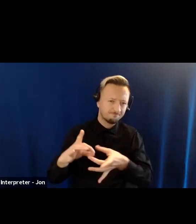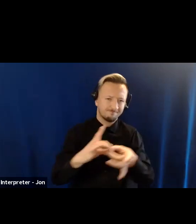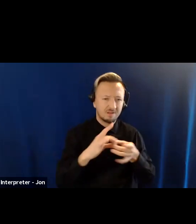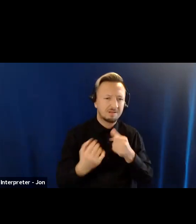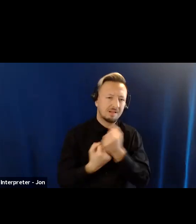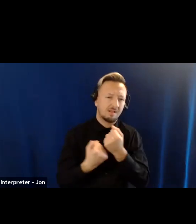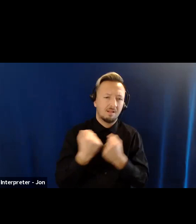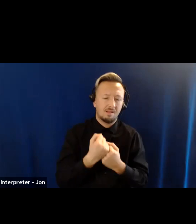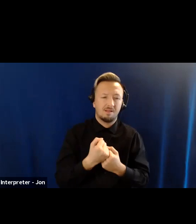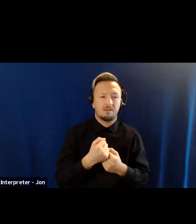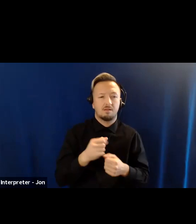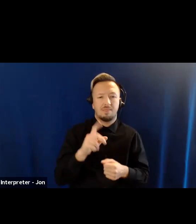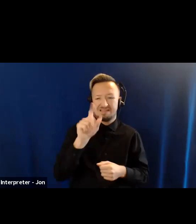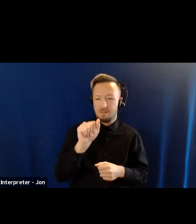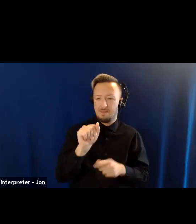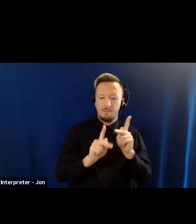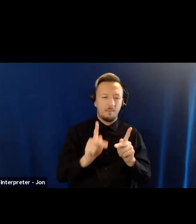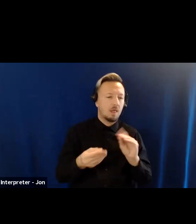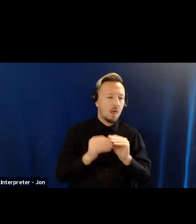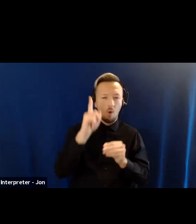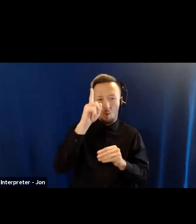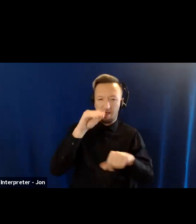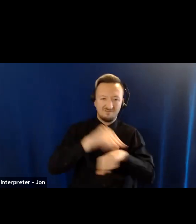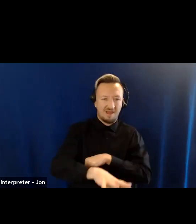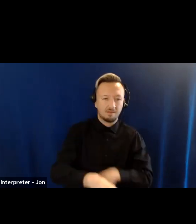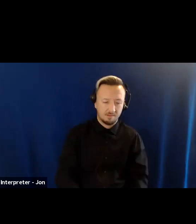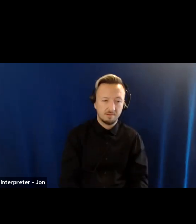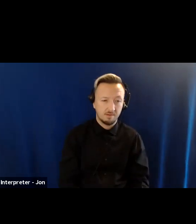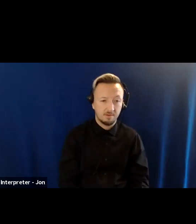affected. We have to come together to make it through this.